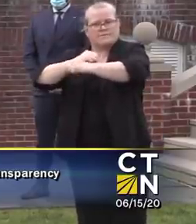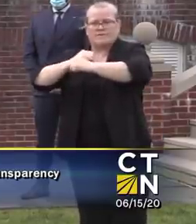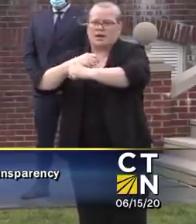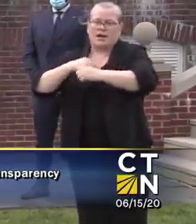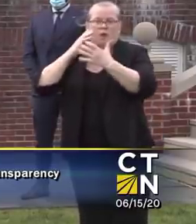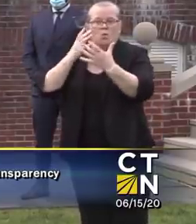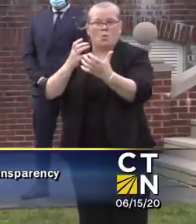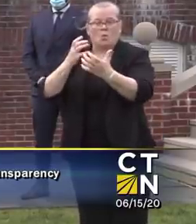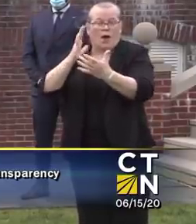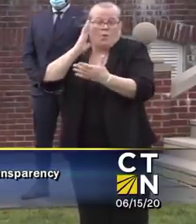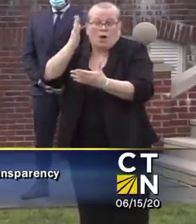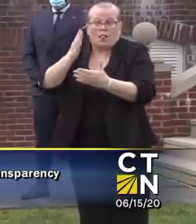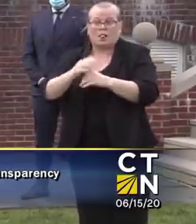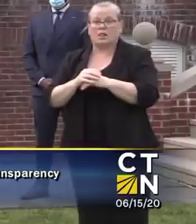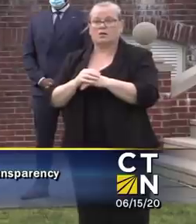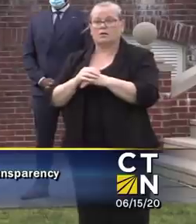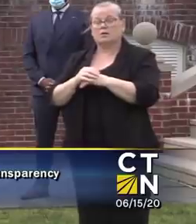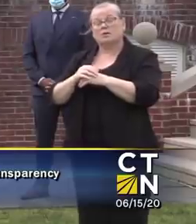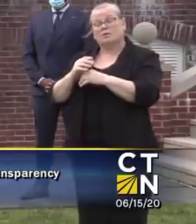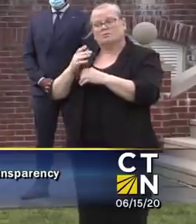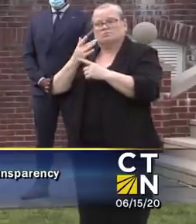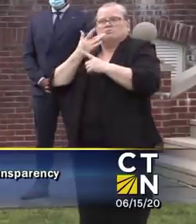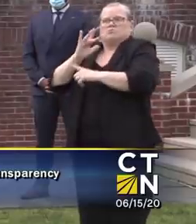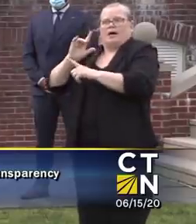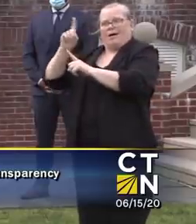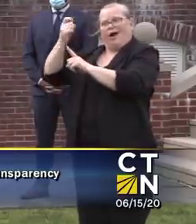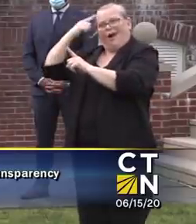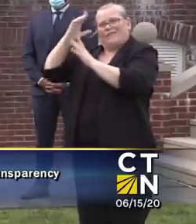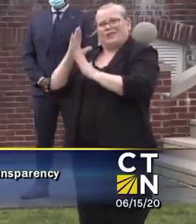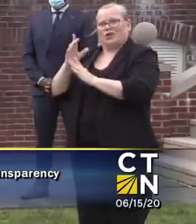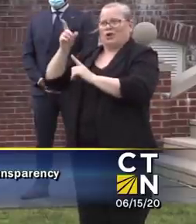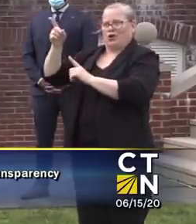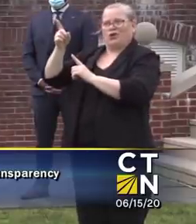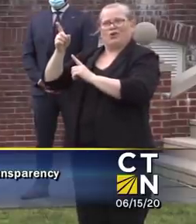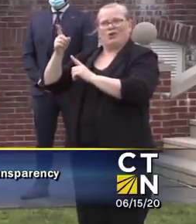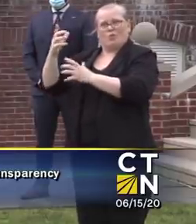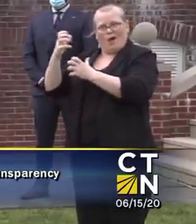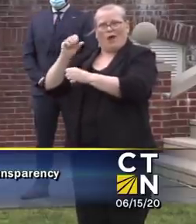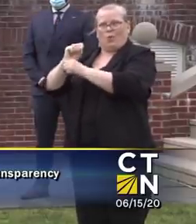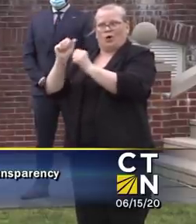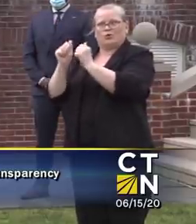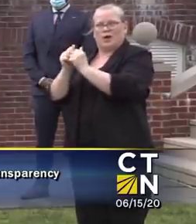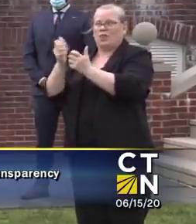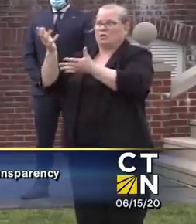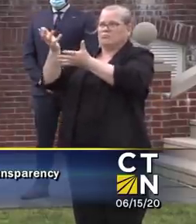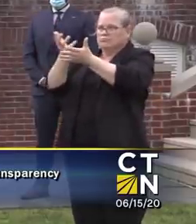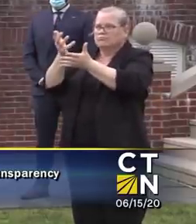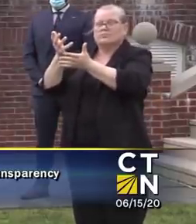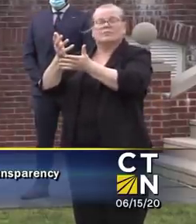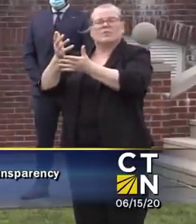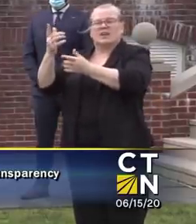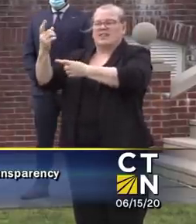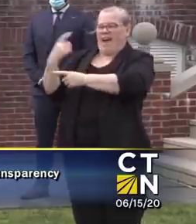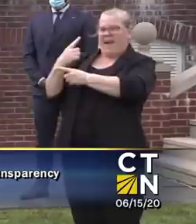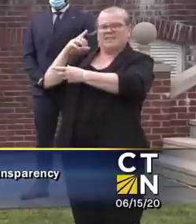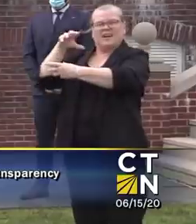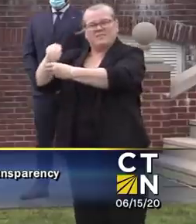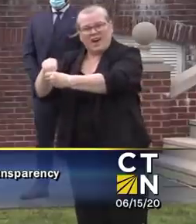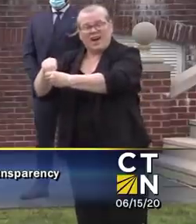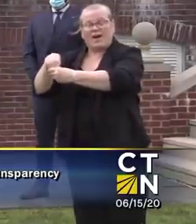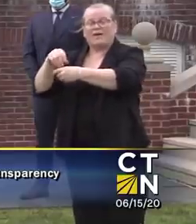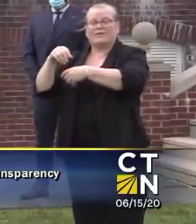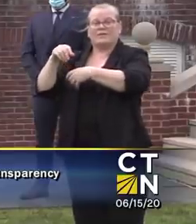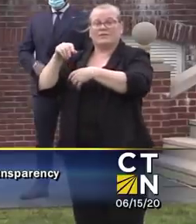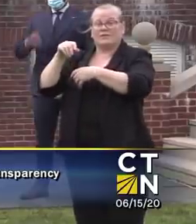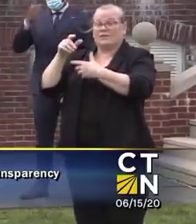together on this issue. And if you don't want to work together, we still need to get something passed. So thanks for asking that question. And my daughter is